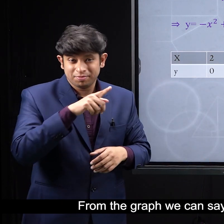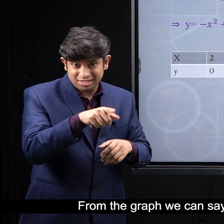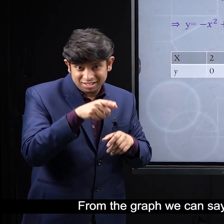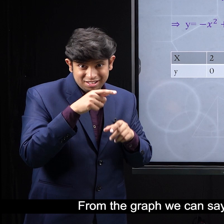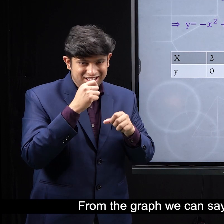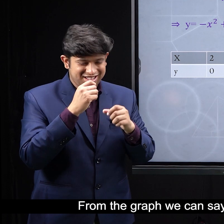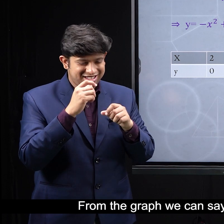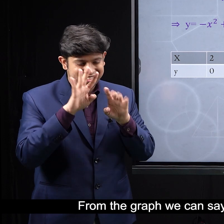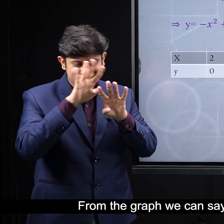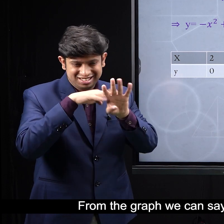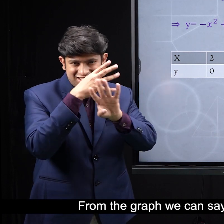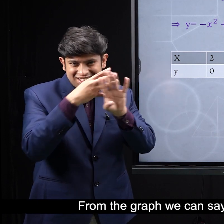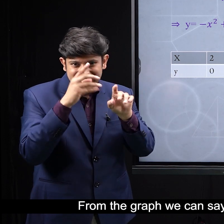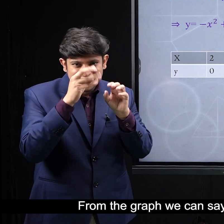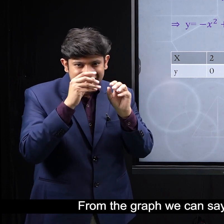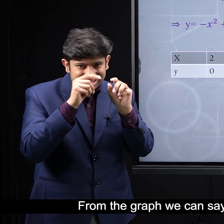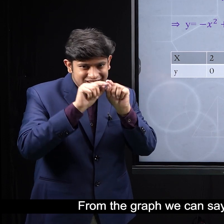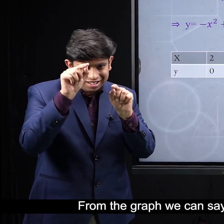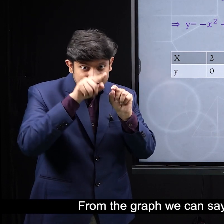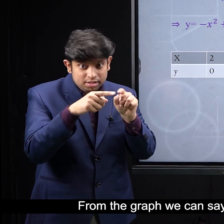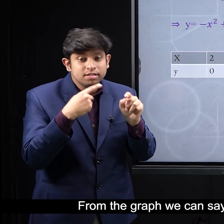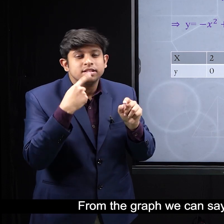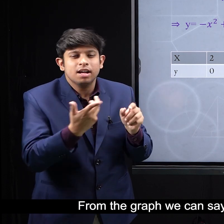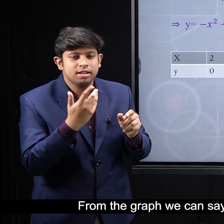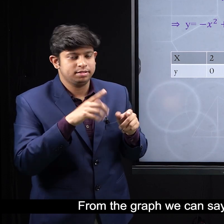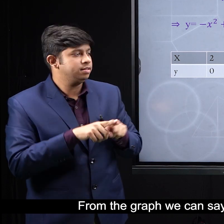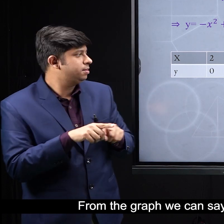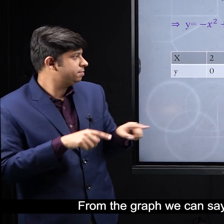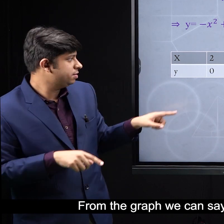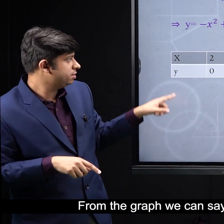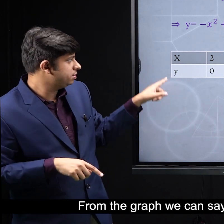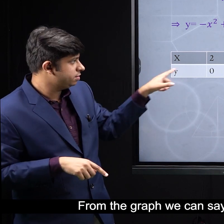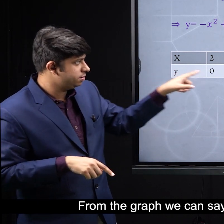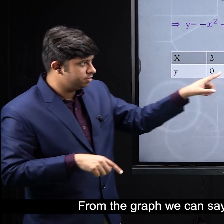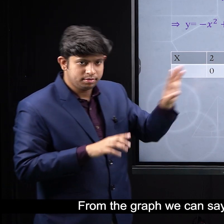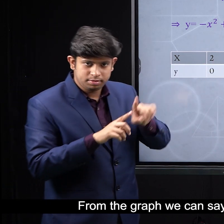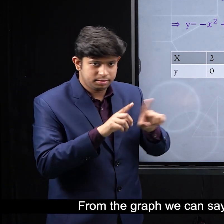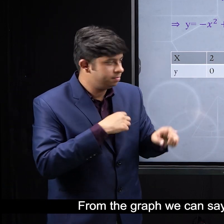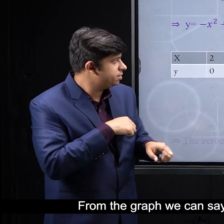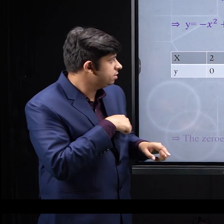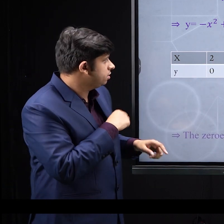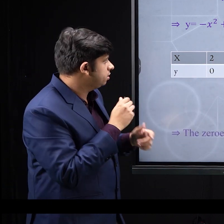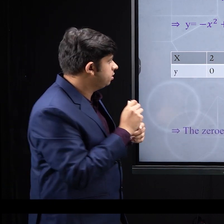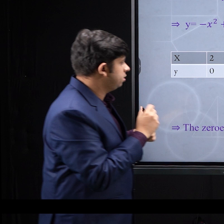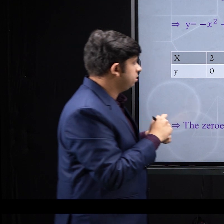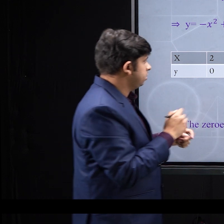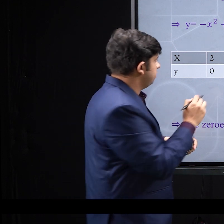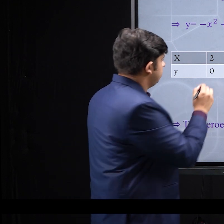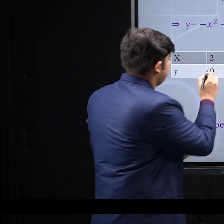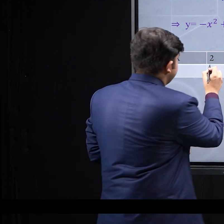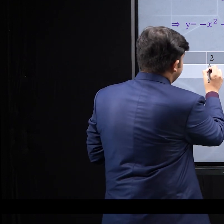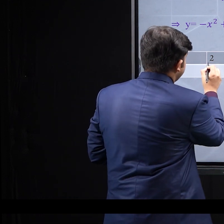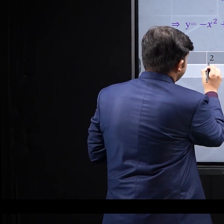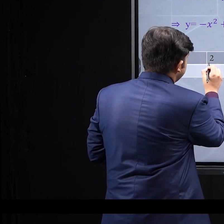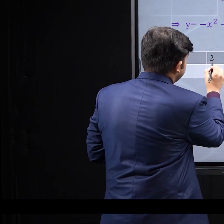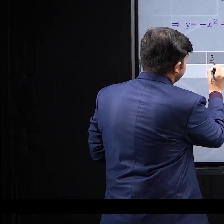From the graph, we can say that the zeros of the quadratic polynomial are 2 and 5.